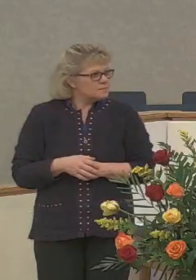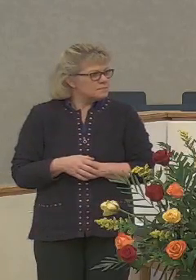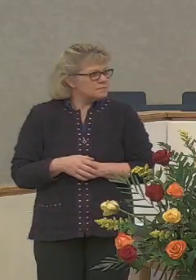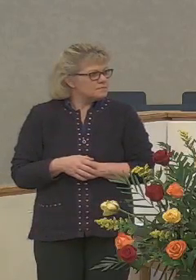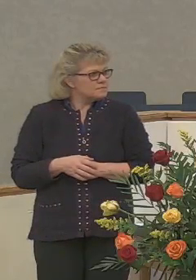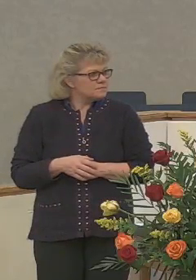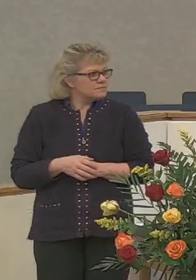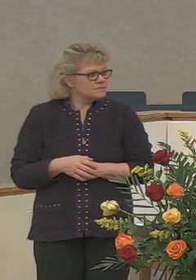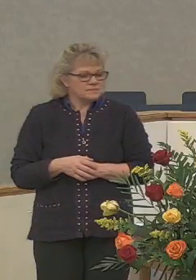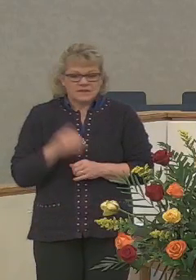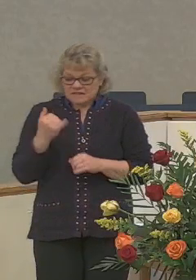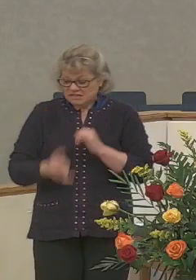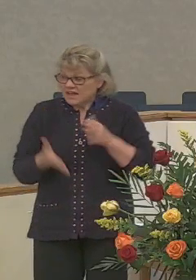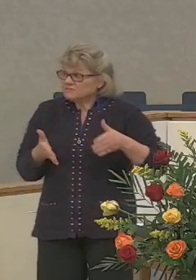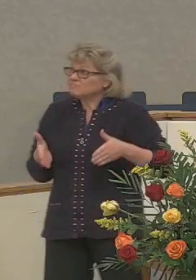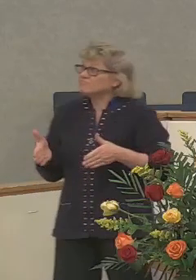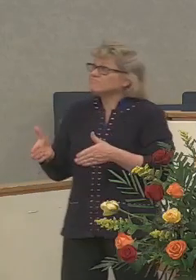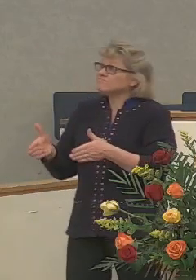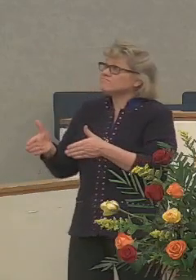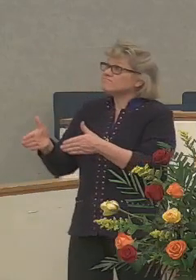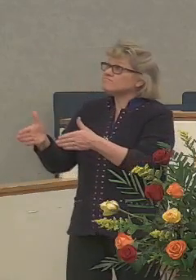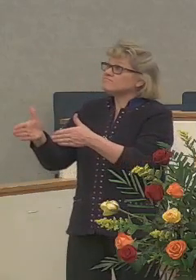The last mile of the way.